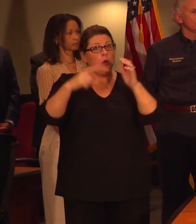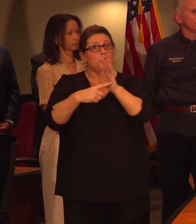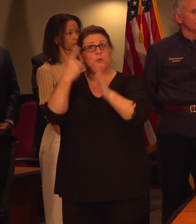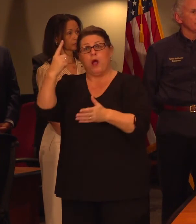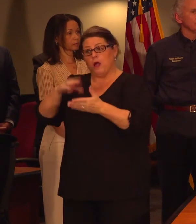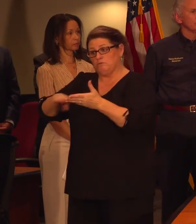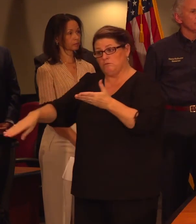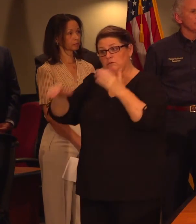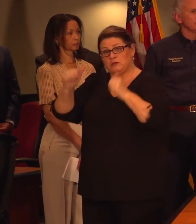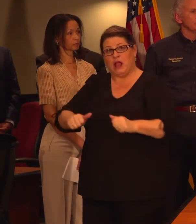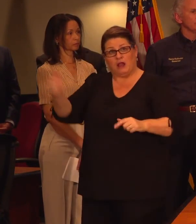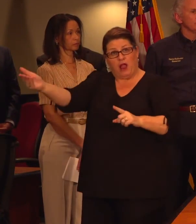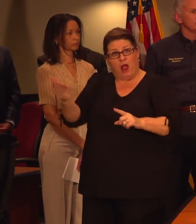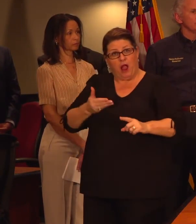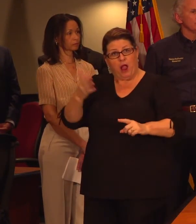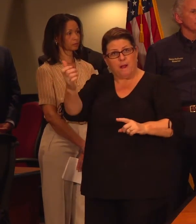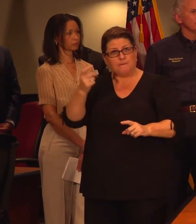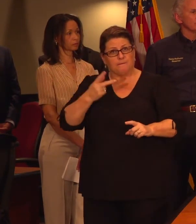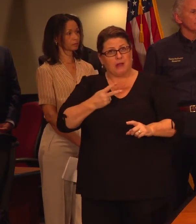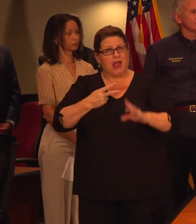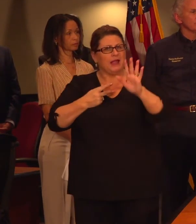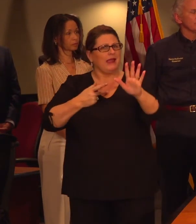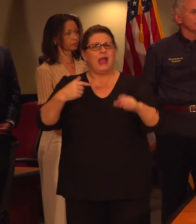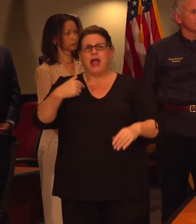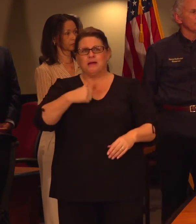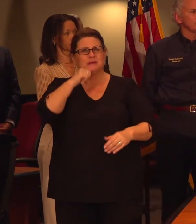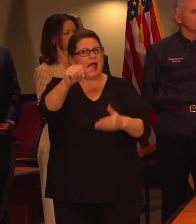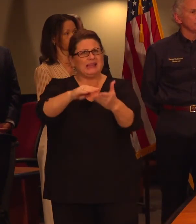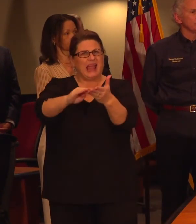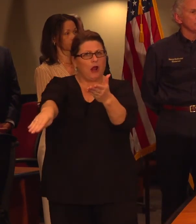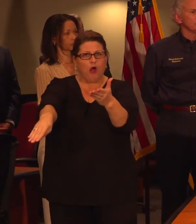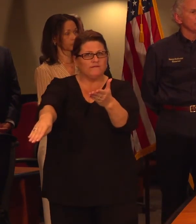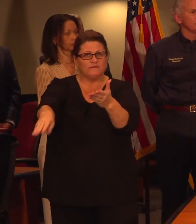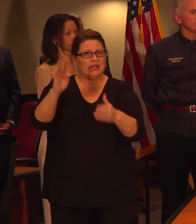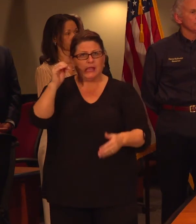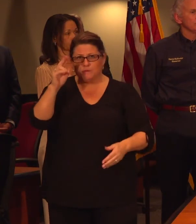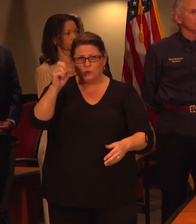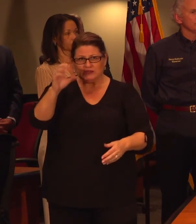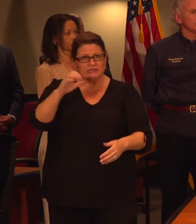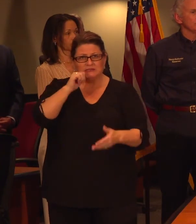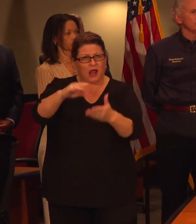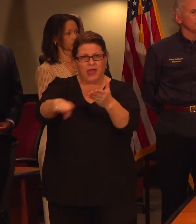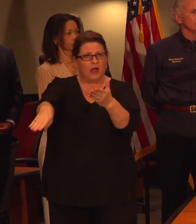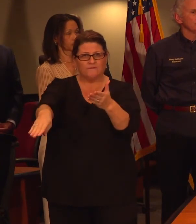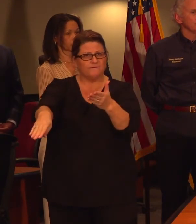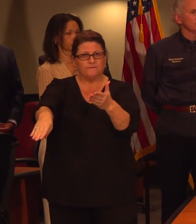layoff? Well, I'm going to reemphasize, we are not laying off, not at MUSC, we are not laying off frontline workers.